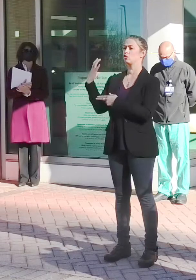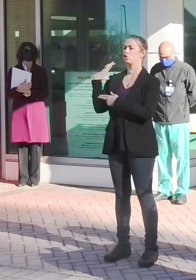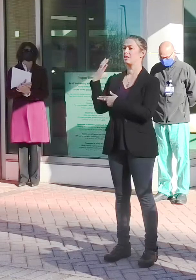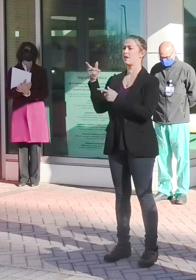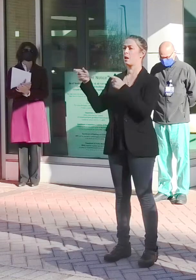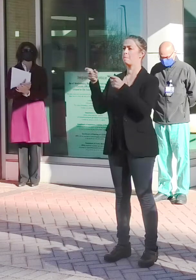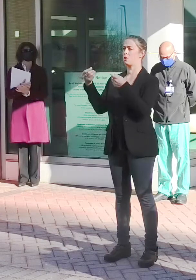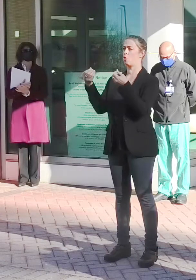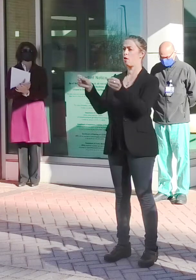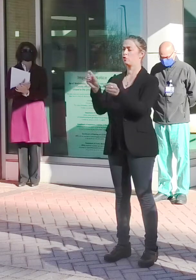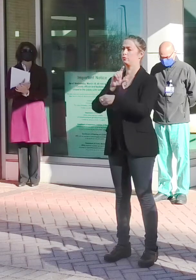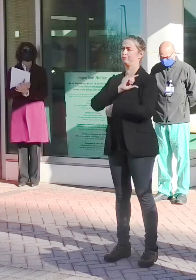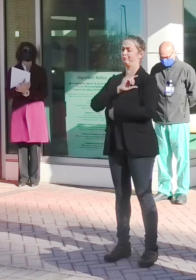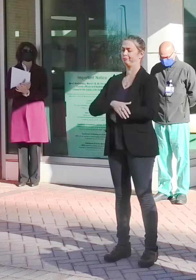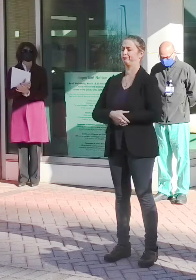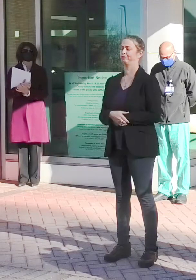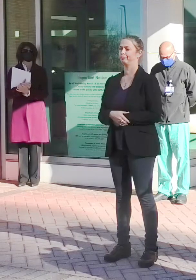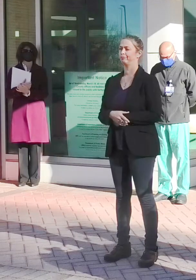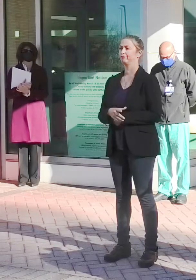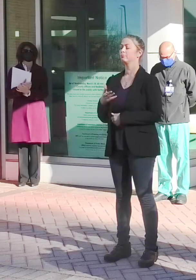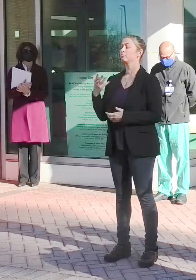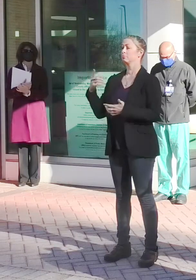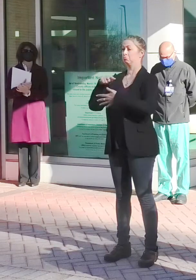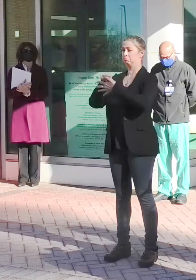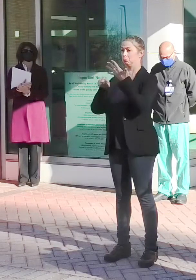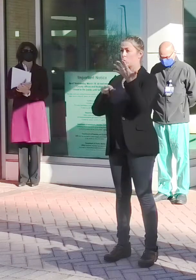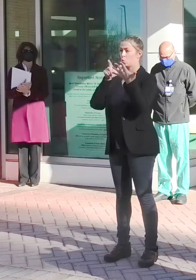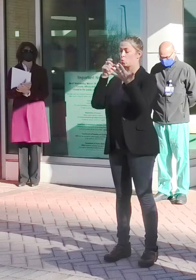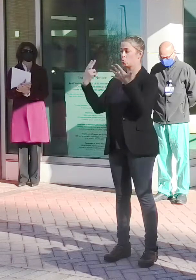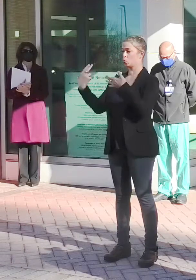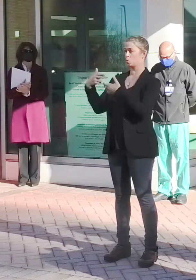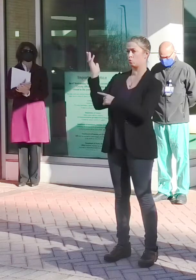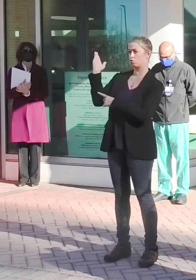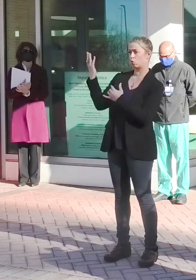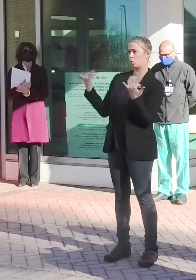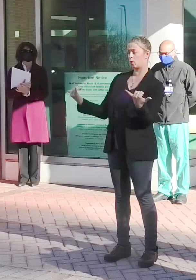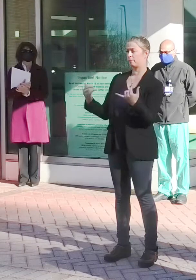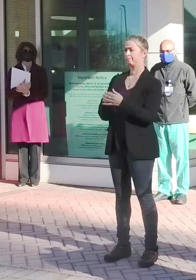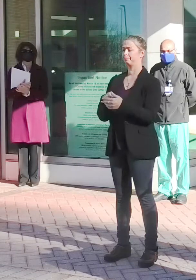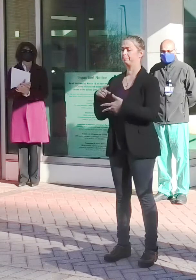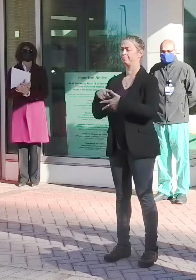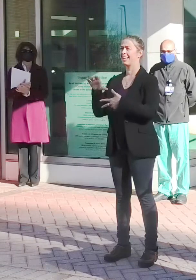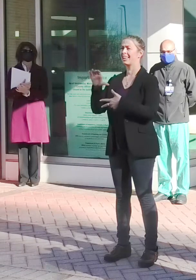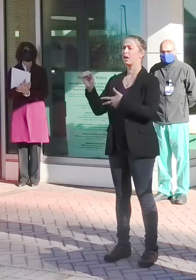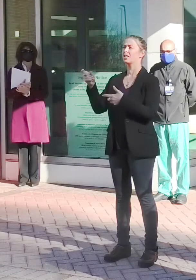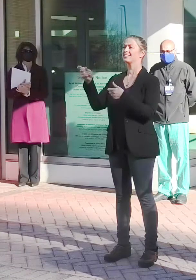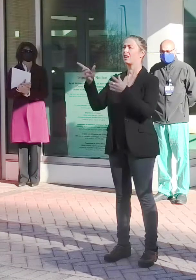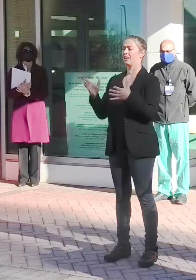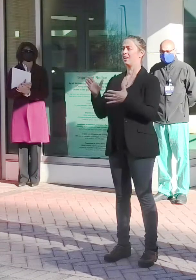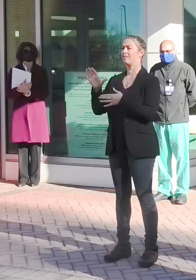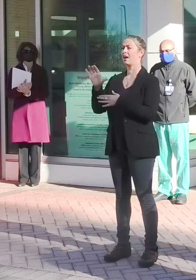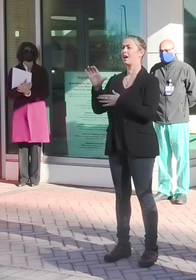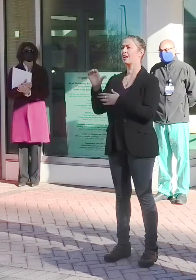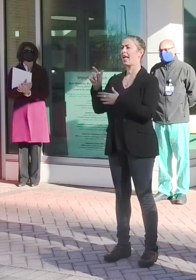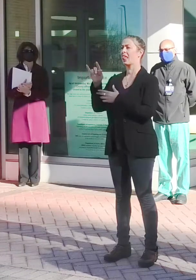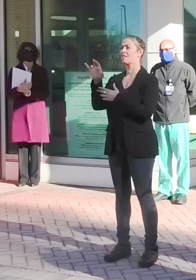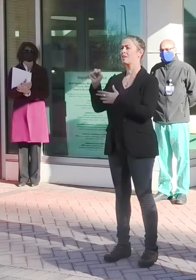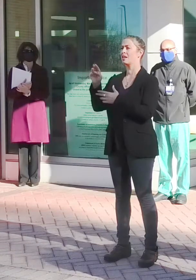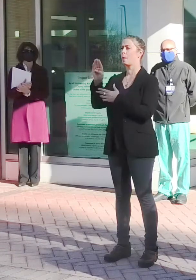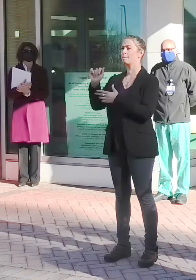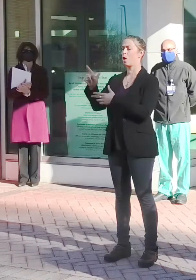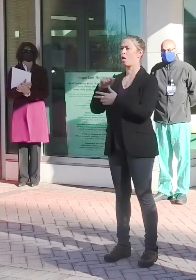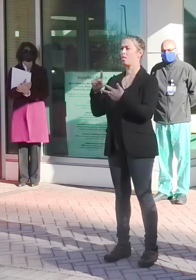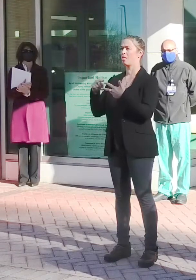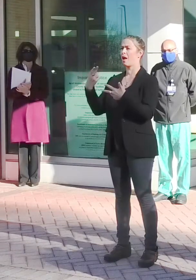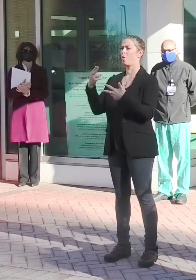Officer. Today, we are joined by the following Howard County leaders: County Executive Calvin Ball,